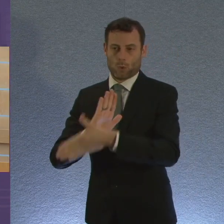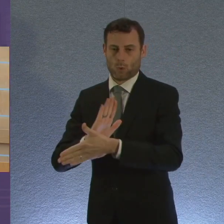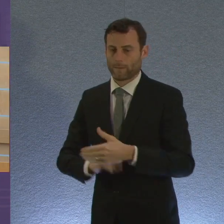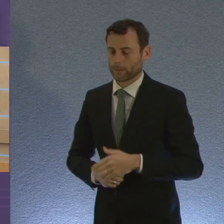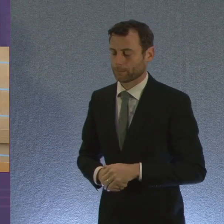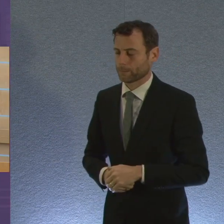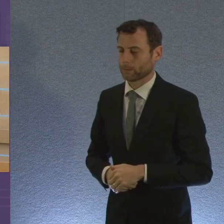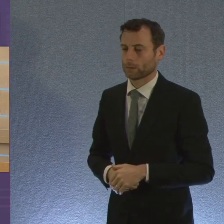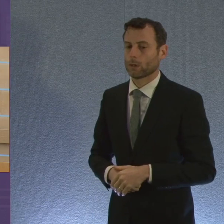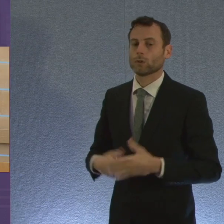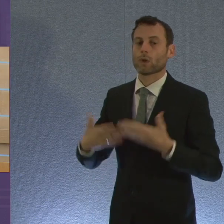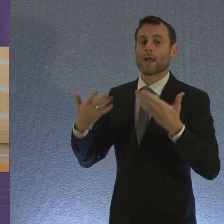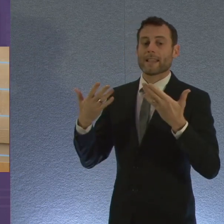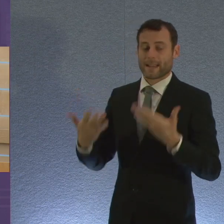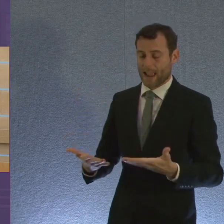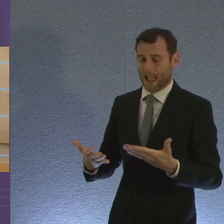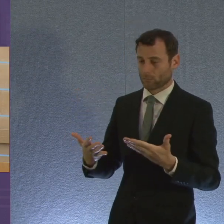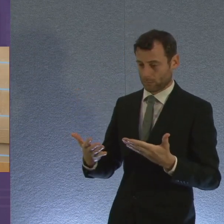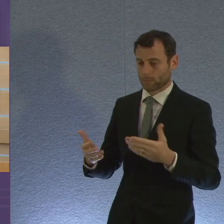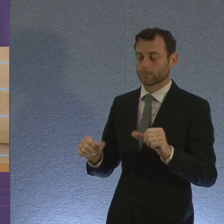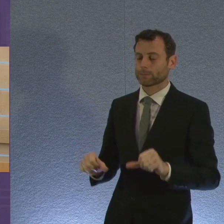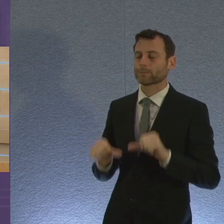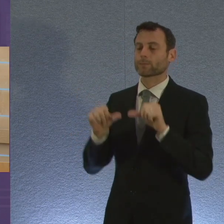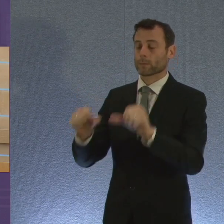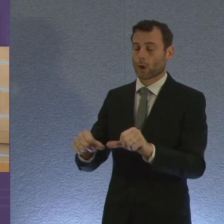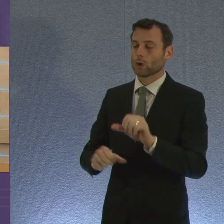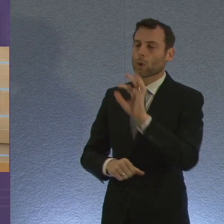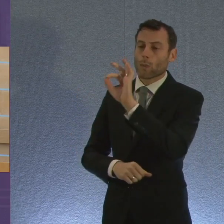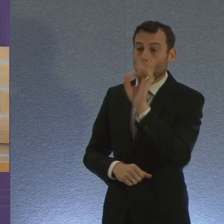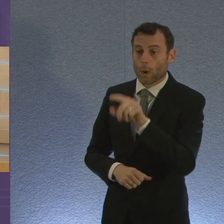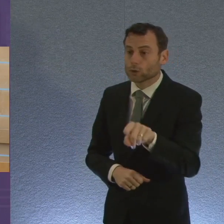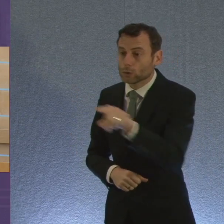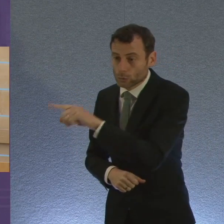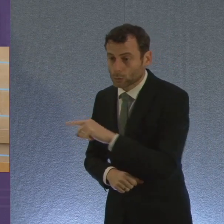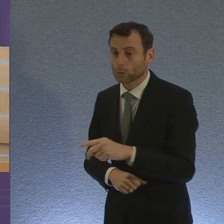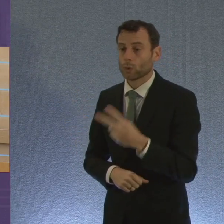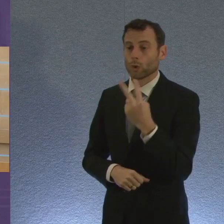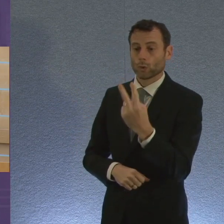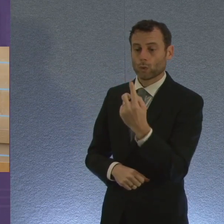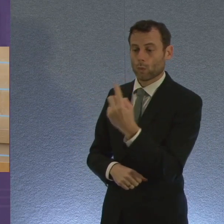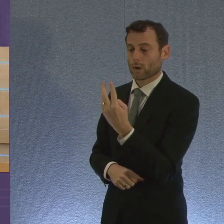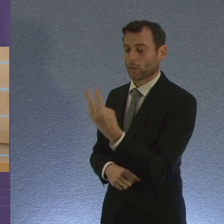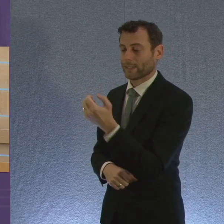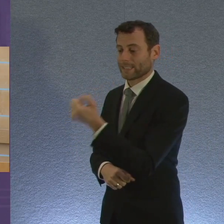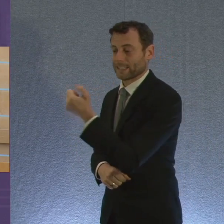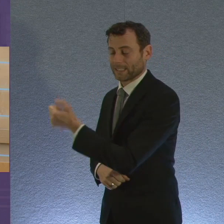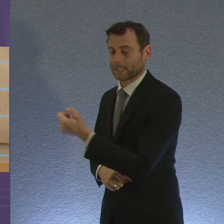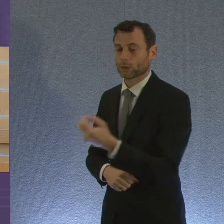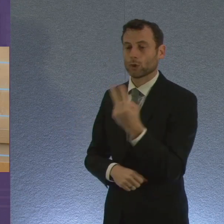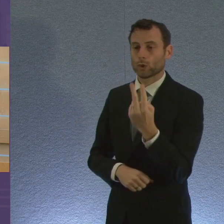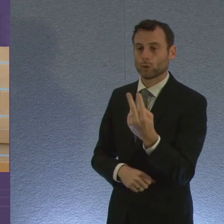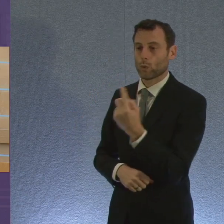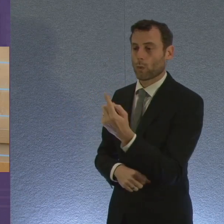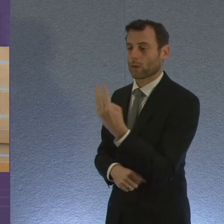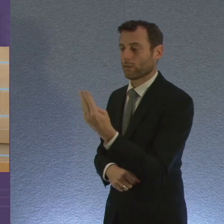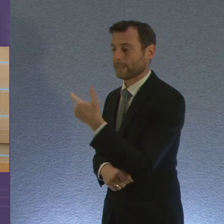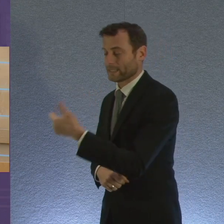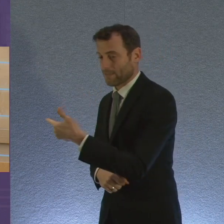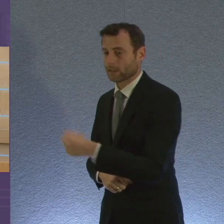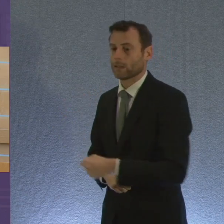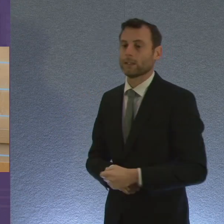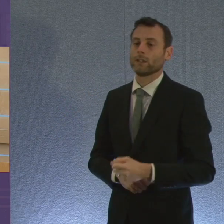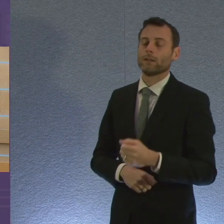they wish to speak on the motions. Therefore, the question is that motions 21366, 21367 and 21376 be agreed. Are we all